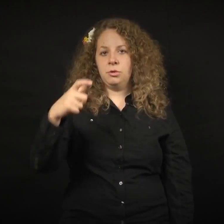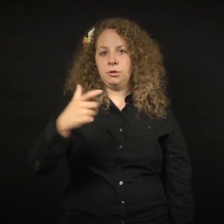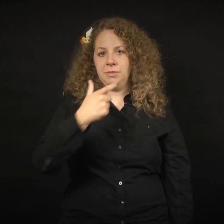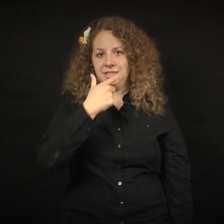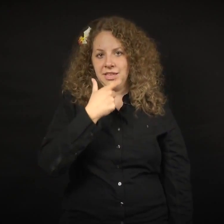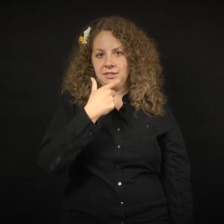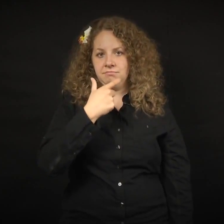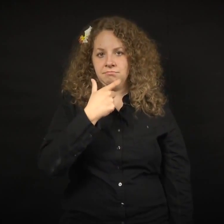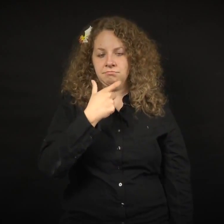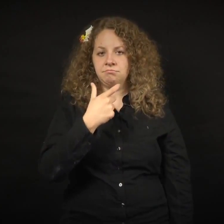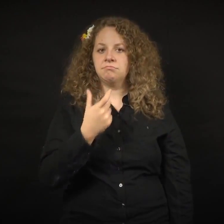or pizza.